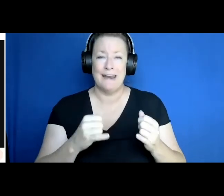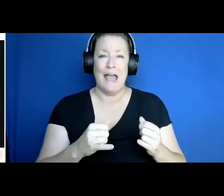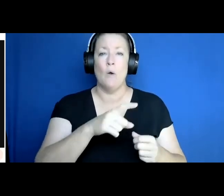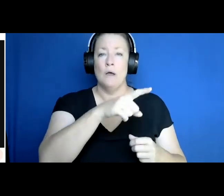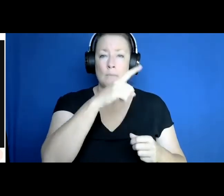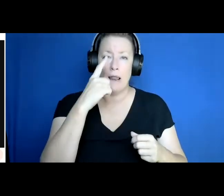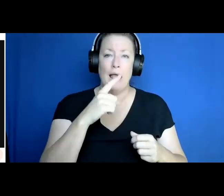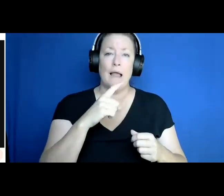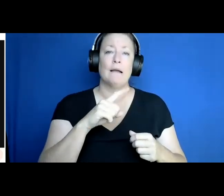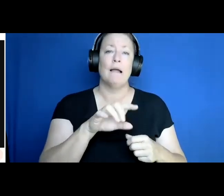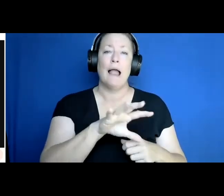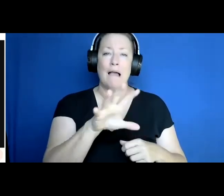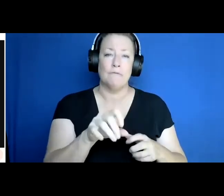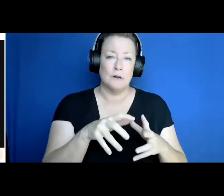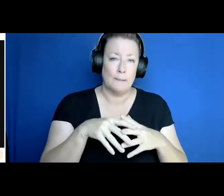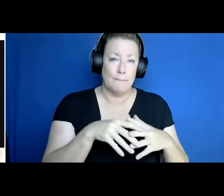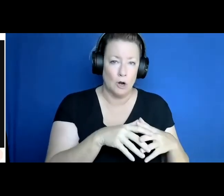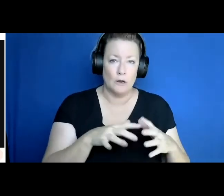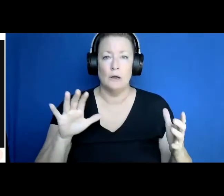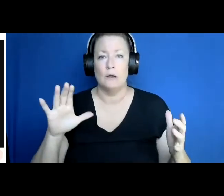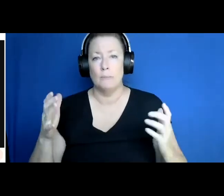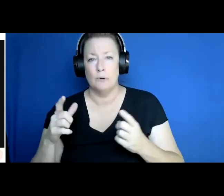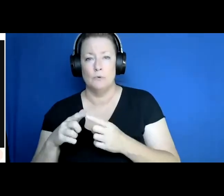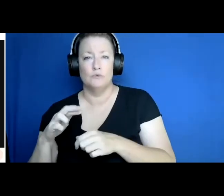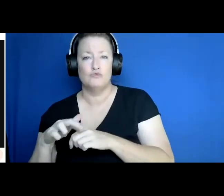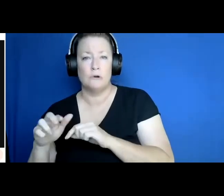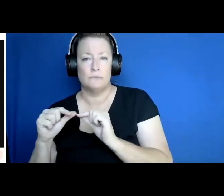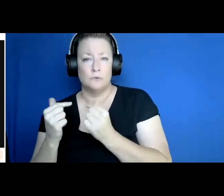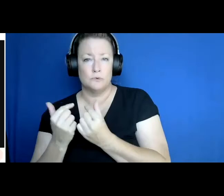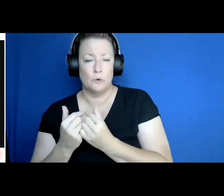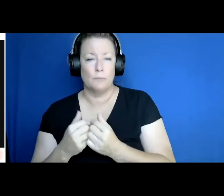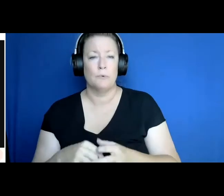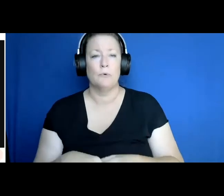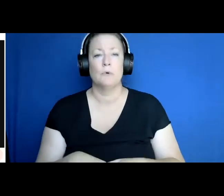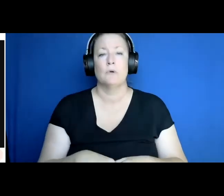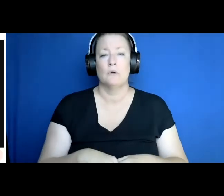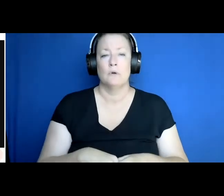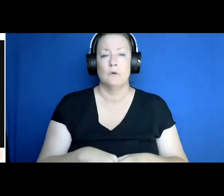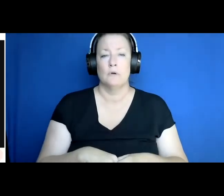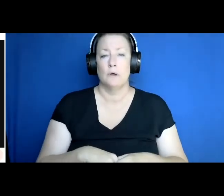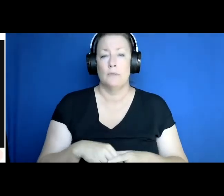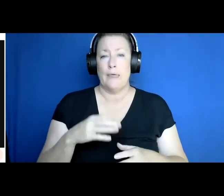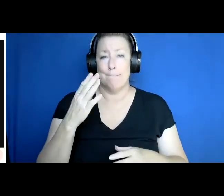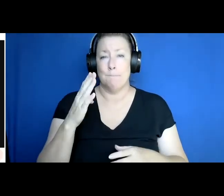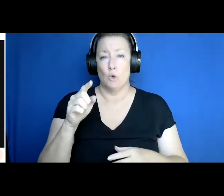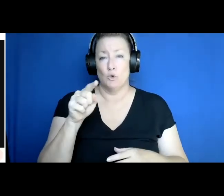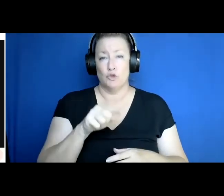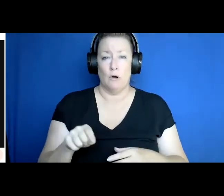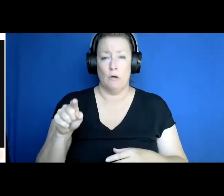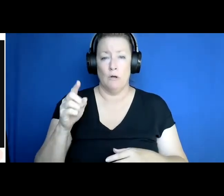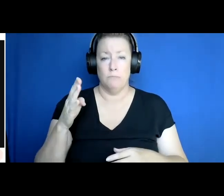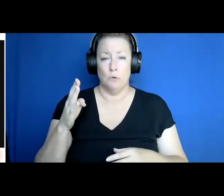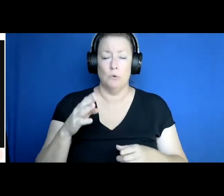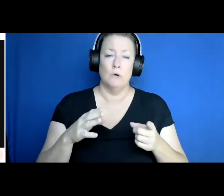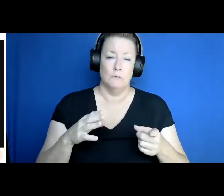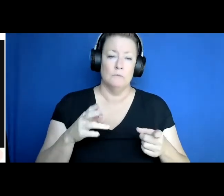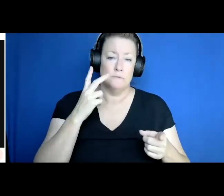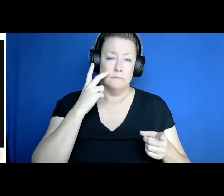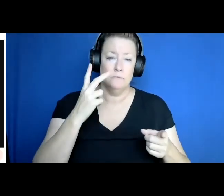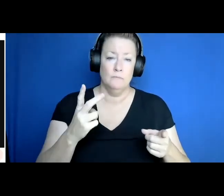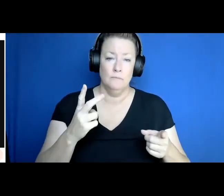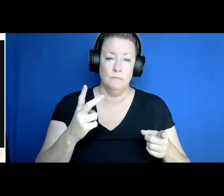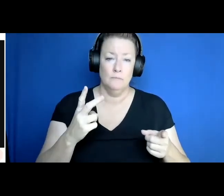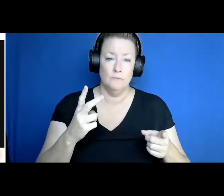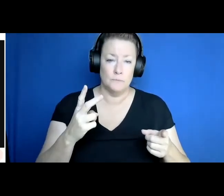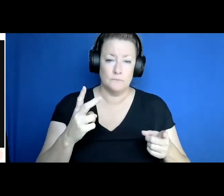the reference group. And from this blue circle on the screen, we can see that 100% of the excess